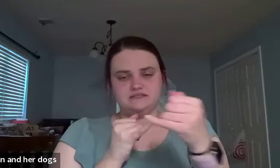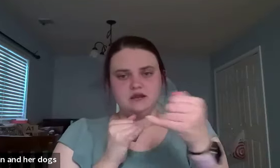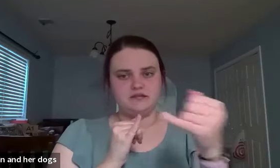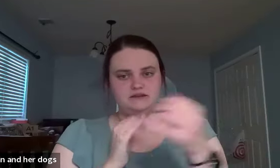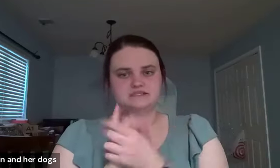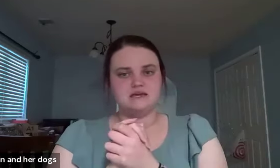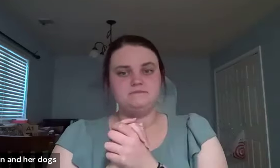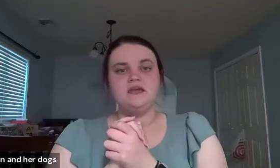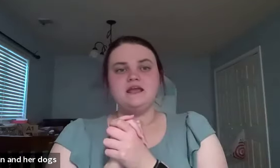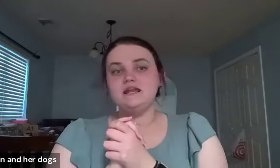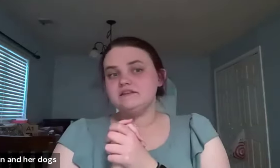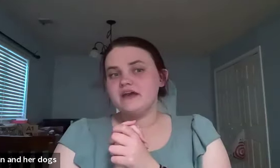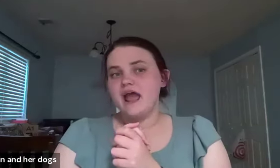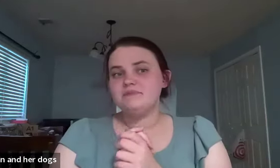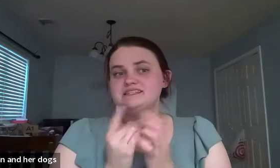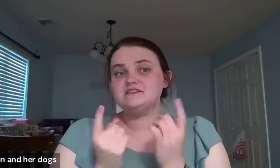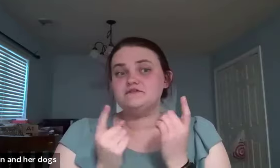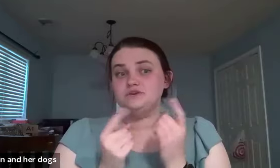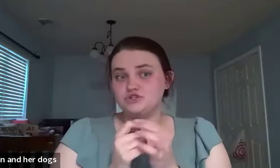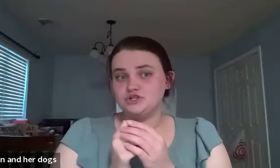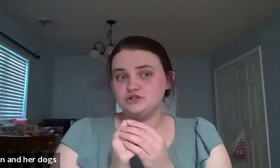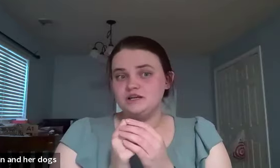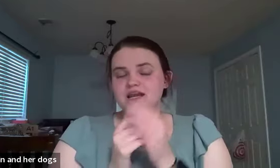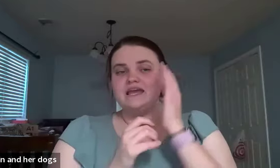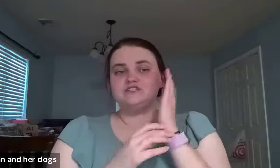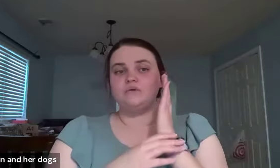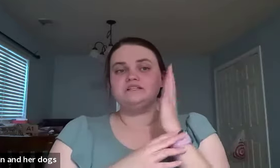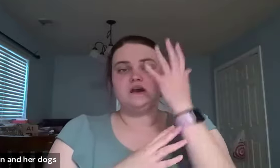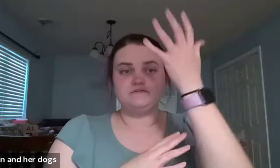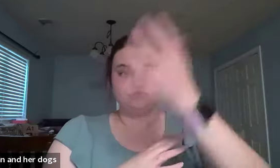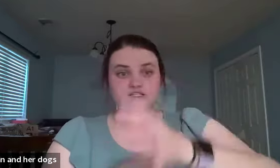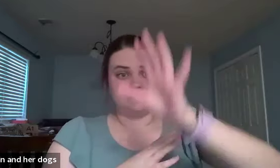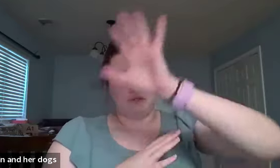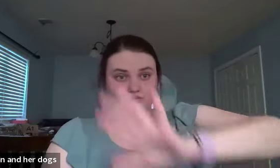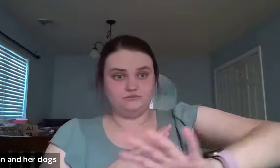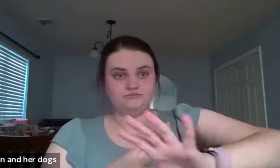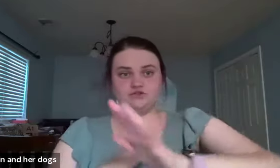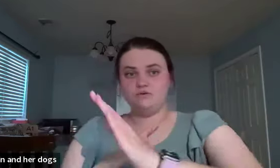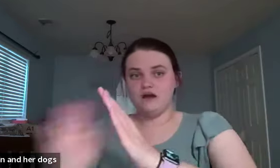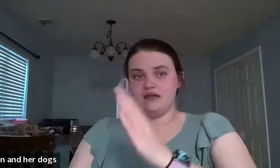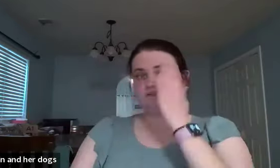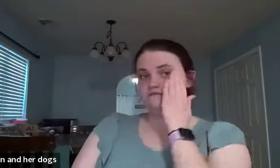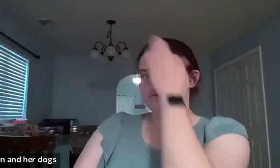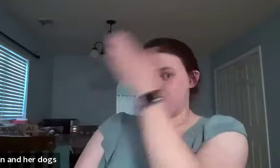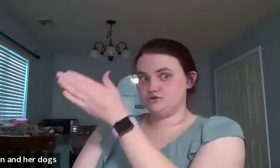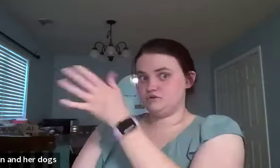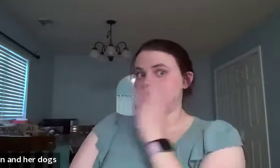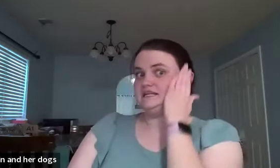the timeline, like I said, anything that happens in the future is going to come in front of you. So like future, like it is